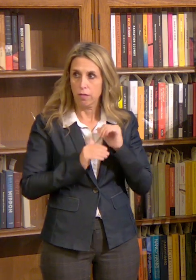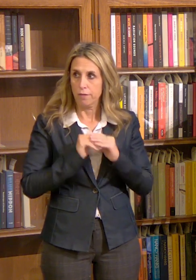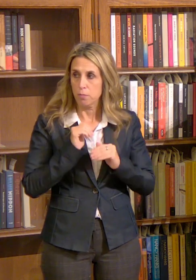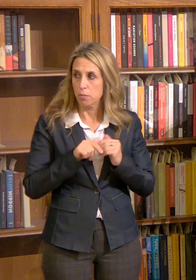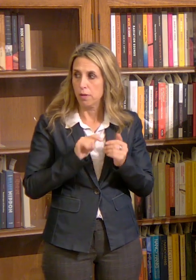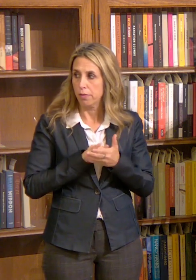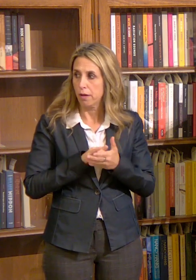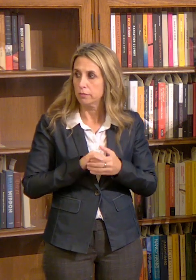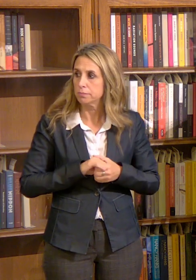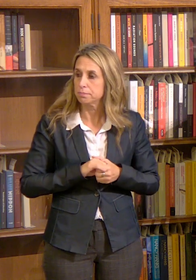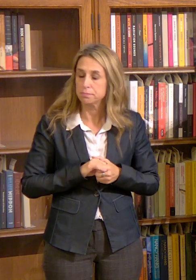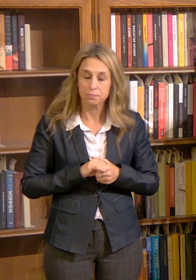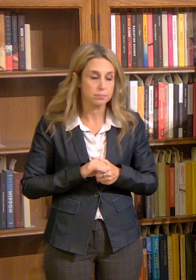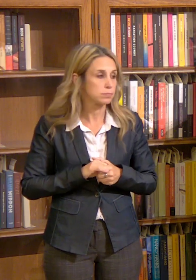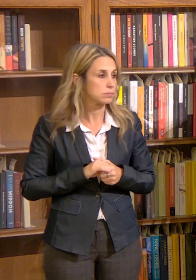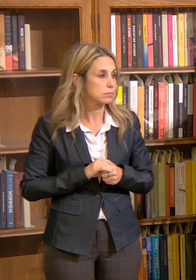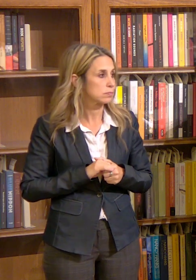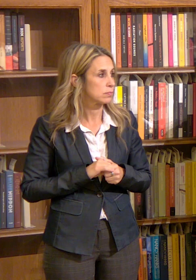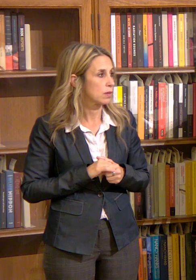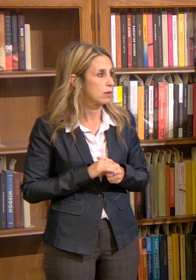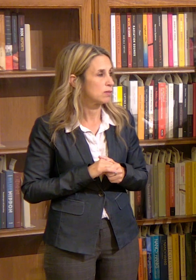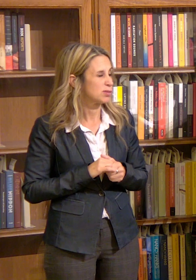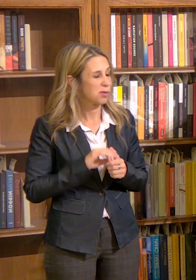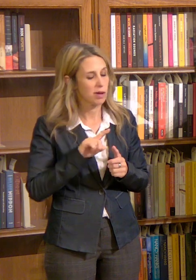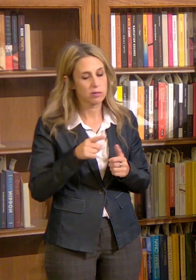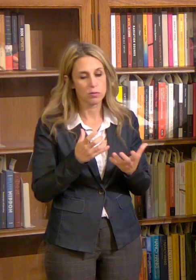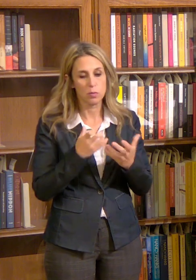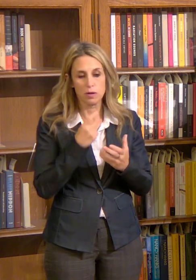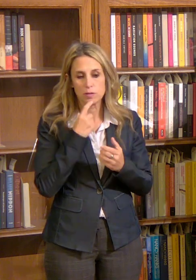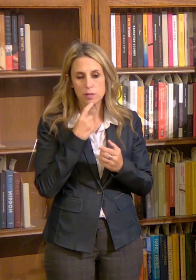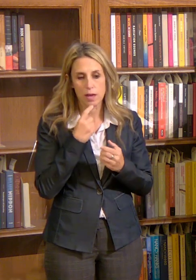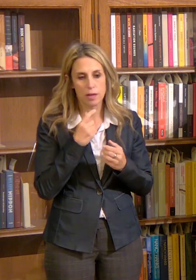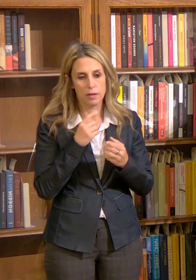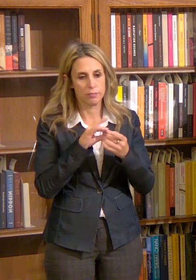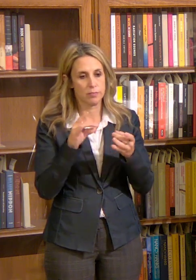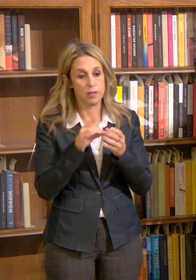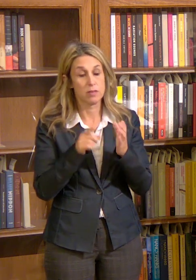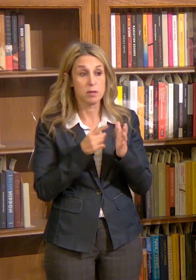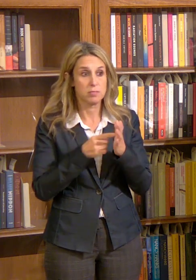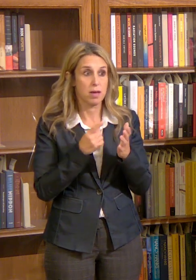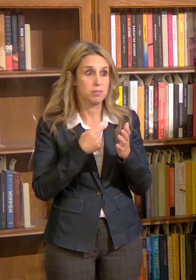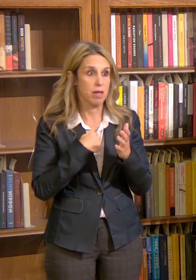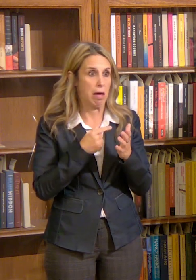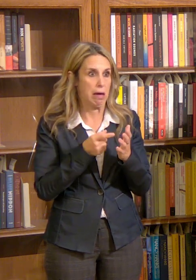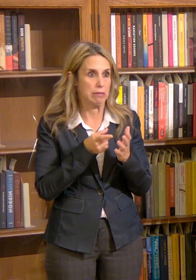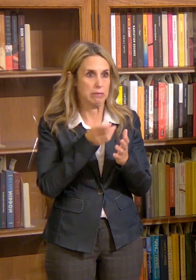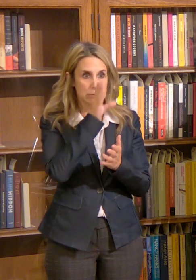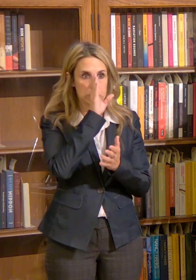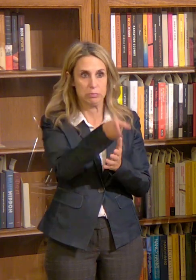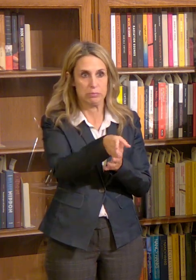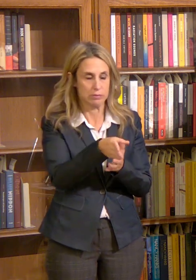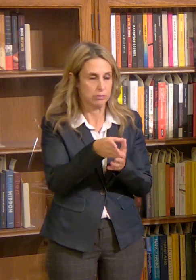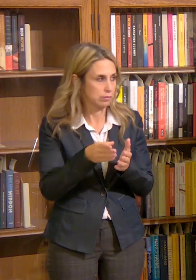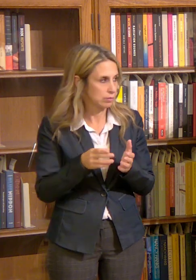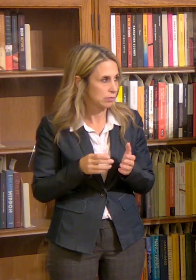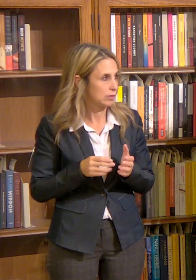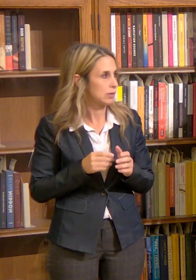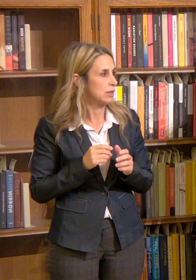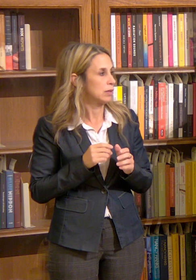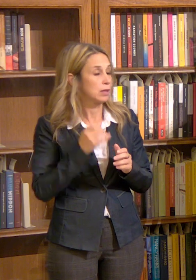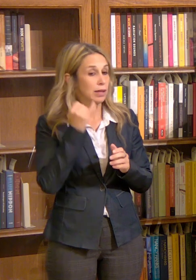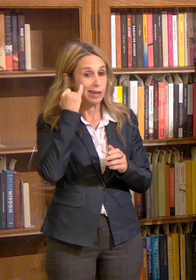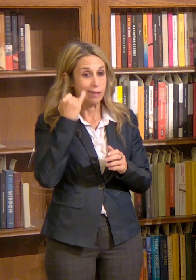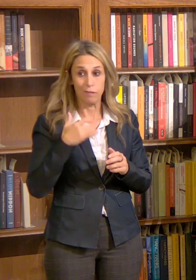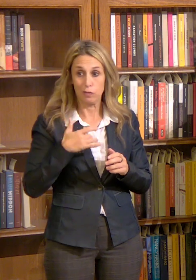uncomfortable so I'm going to just say this and sometimes I don't have a filter so y'all give me a moment if you think it's